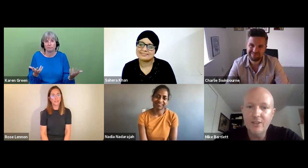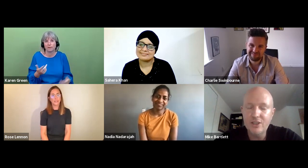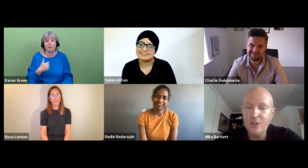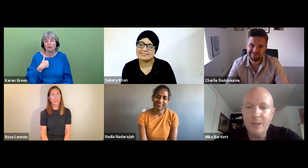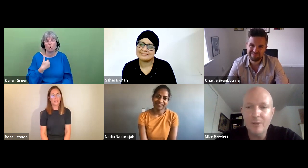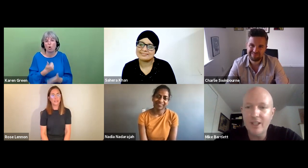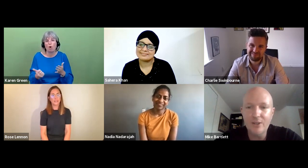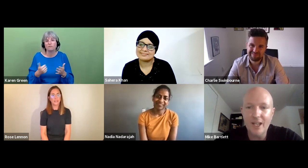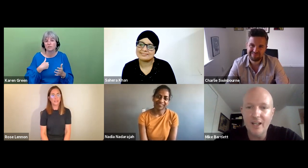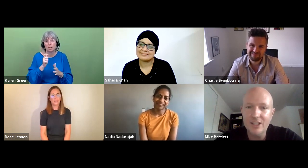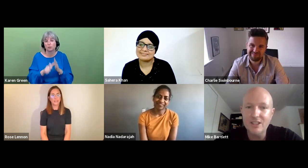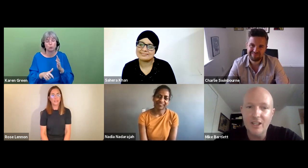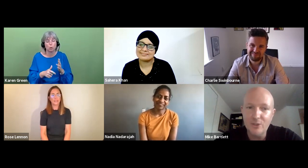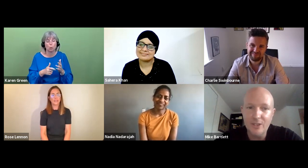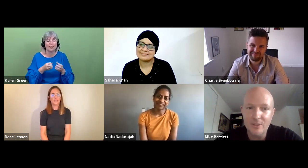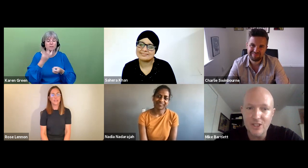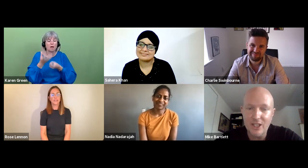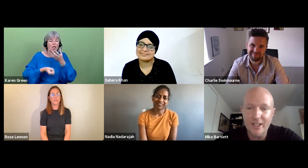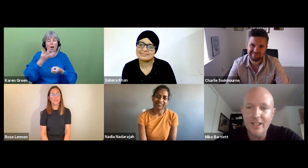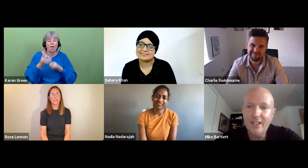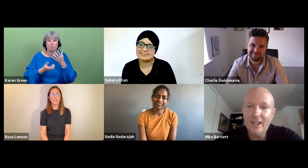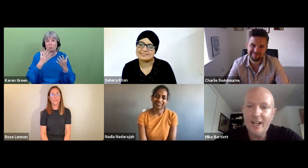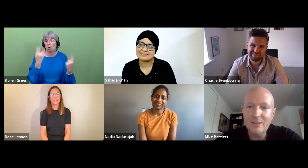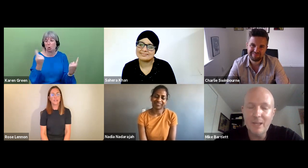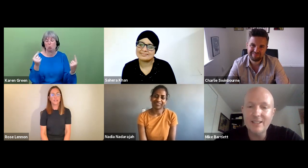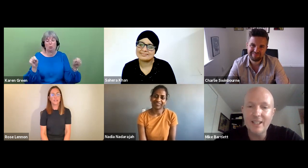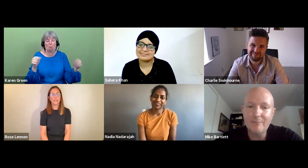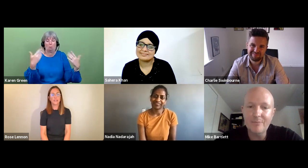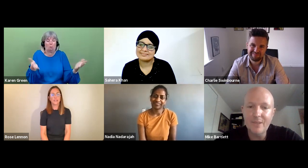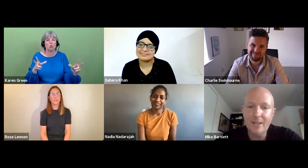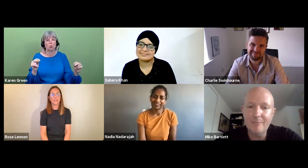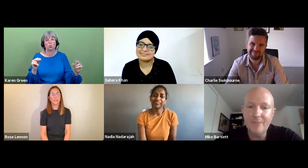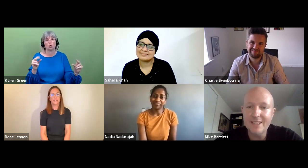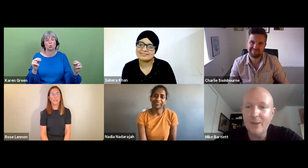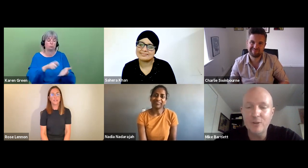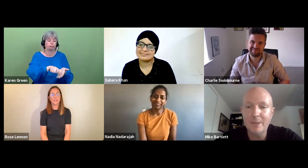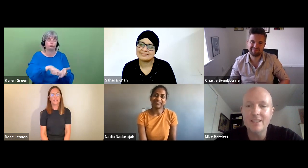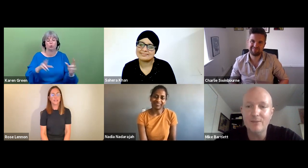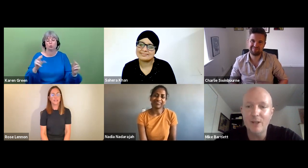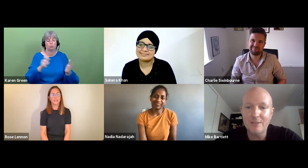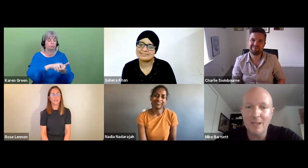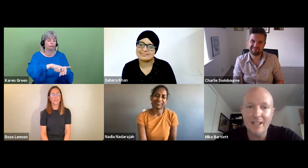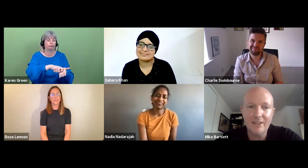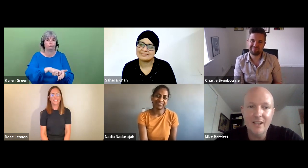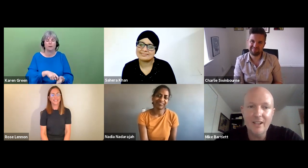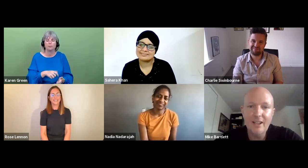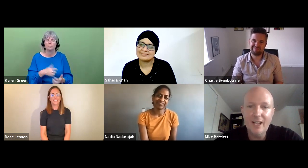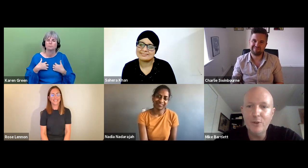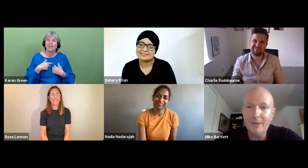Just 2 people, you don't know who they are, they just start talking to each other. And it's amazing. That's how Harold Pinter wrote his plays. And if you